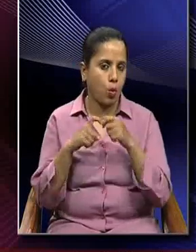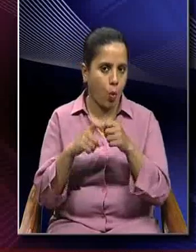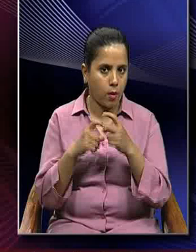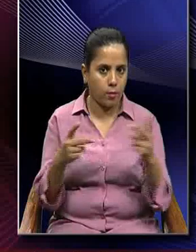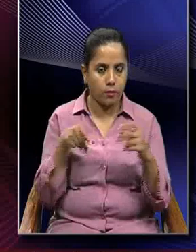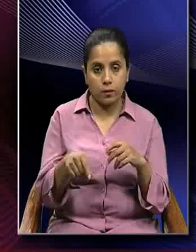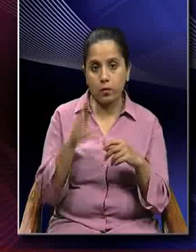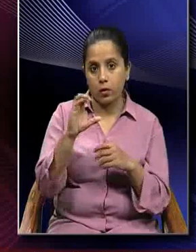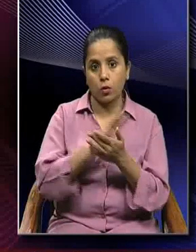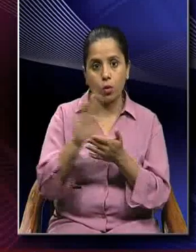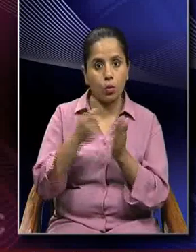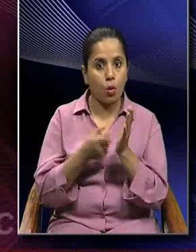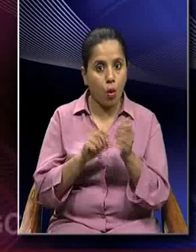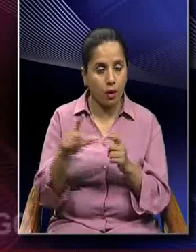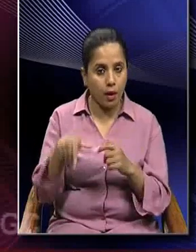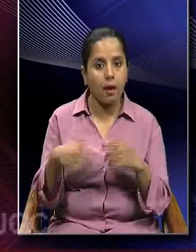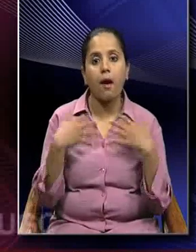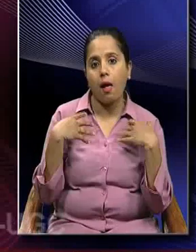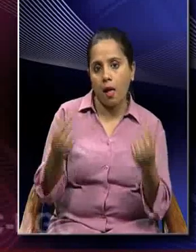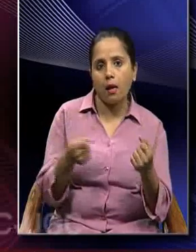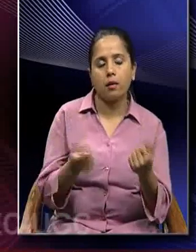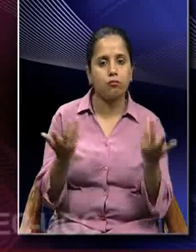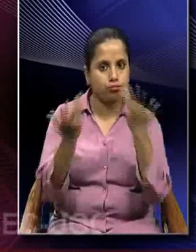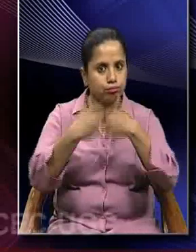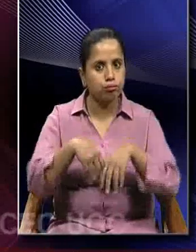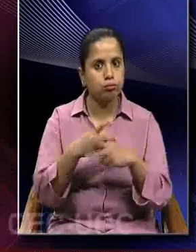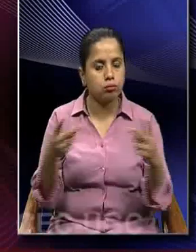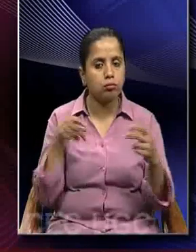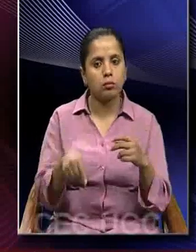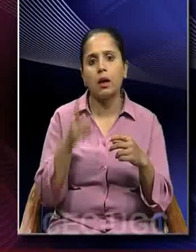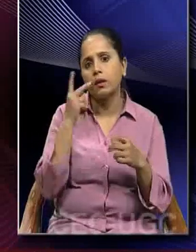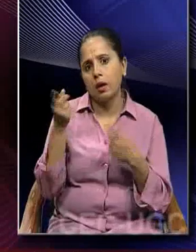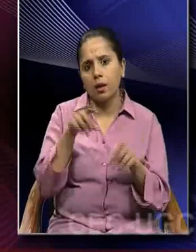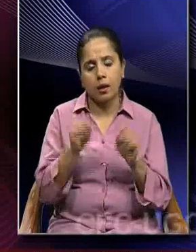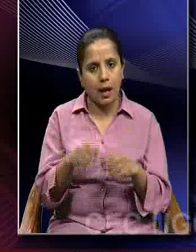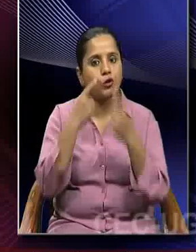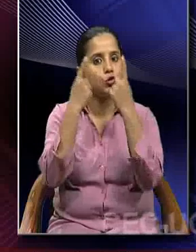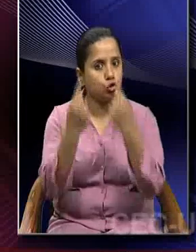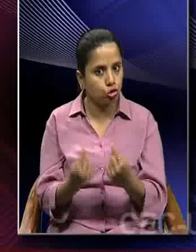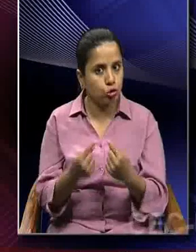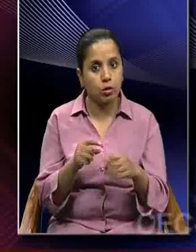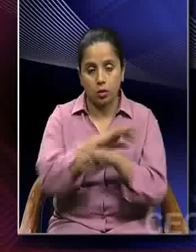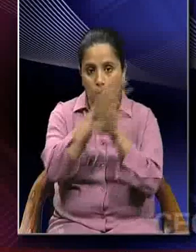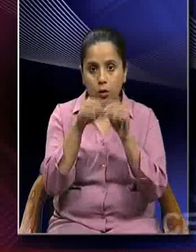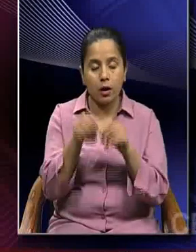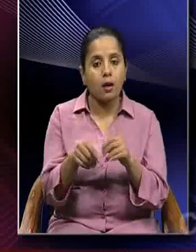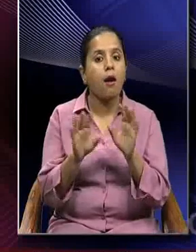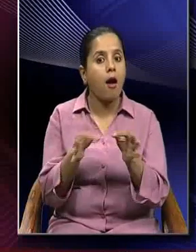between chronic stress and health, along with coping strategies, were then examined. All these constructs were